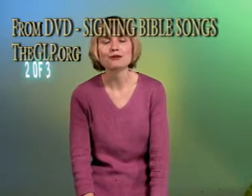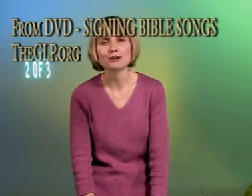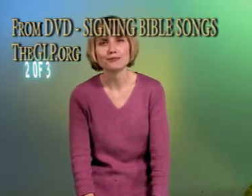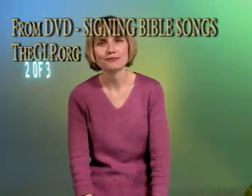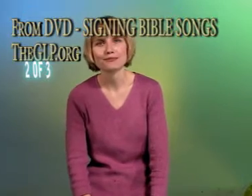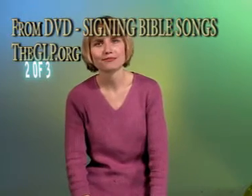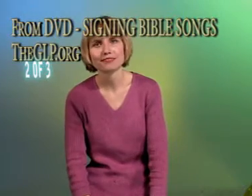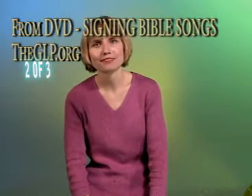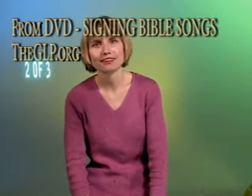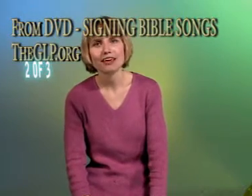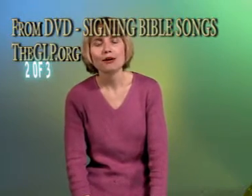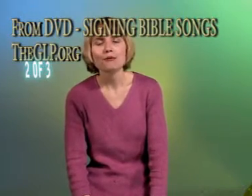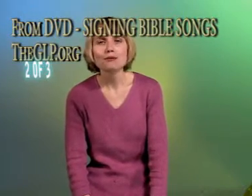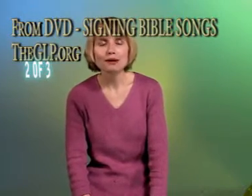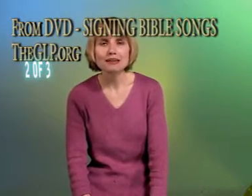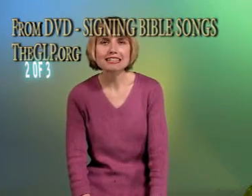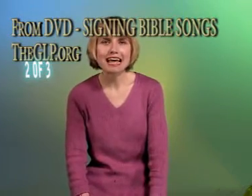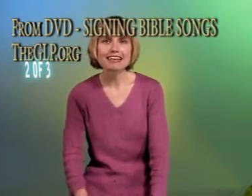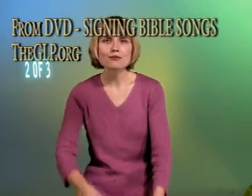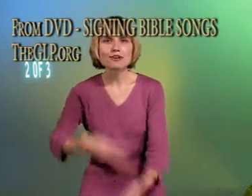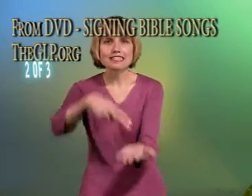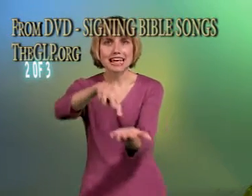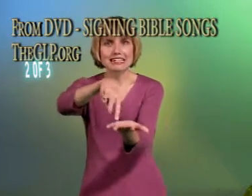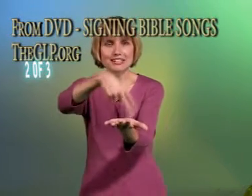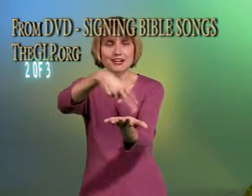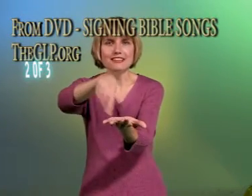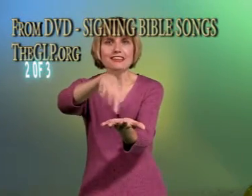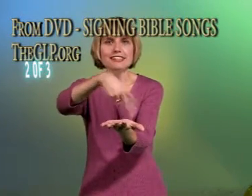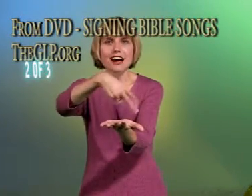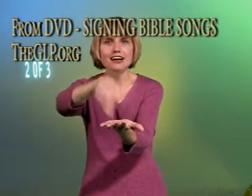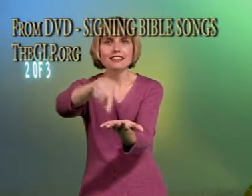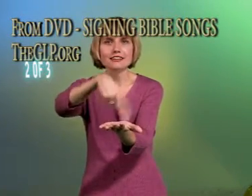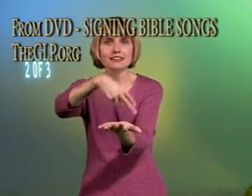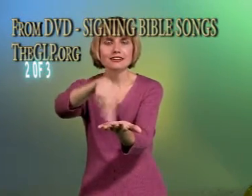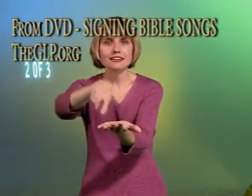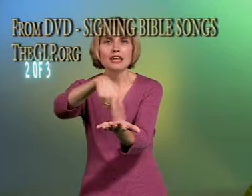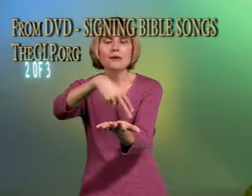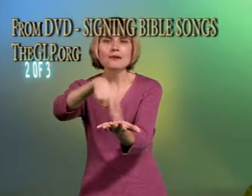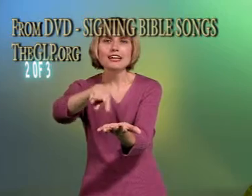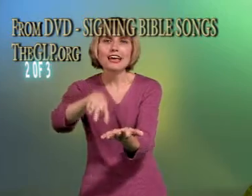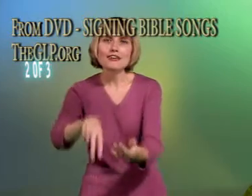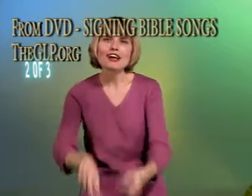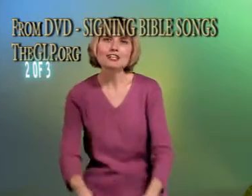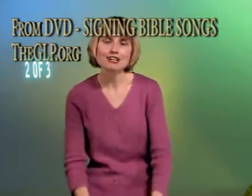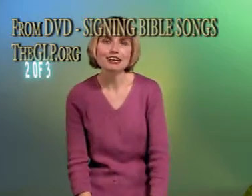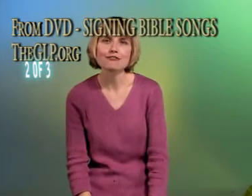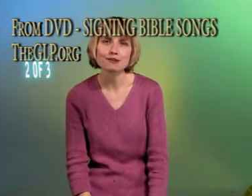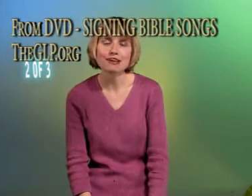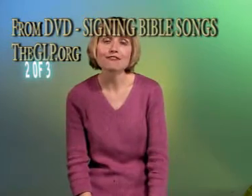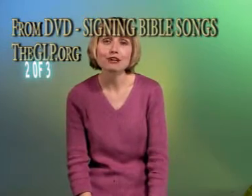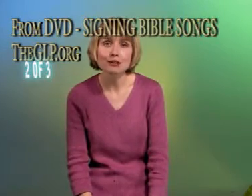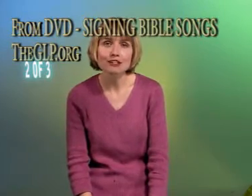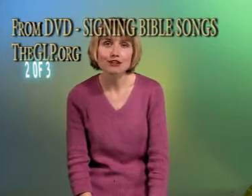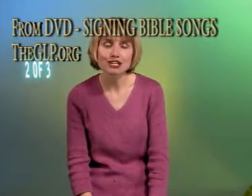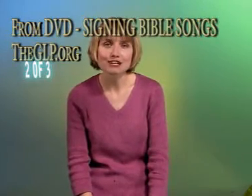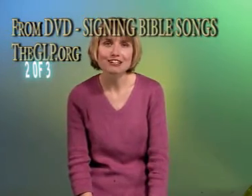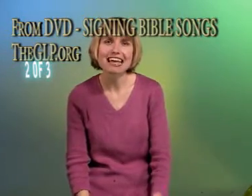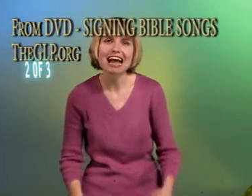room. We will be signing the word dance during this song, but another alternative would be for you and your children to